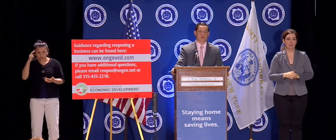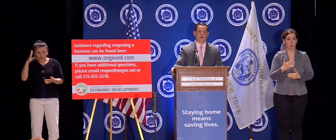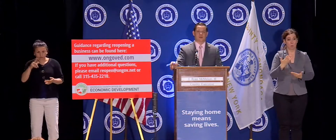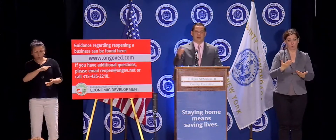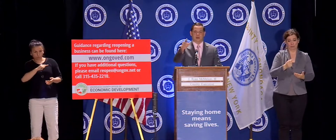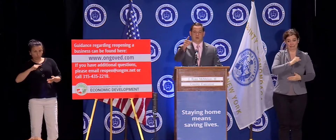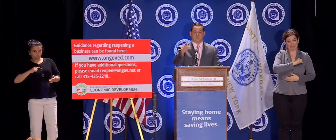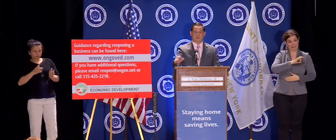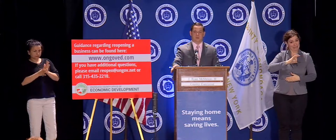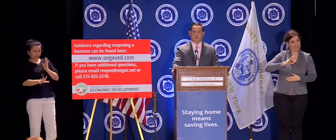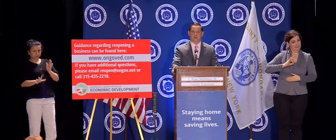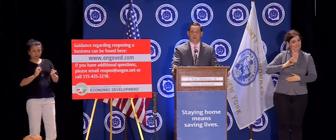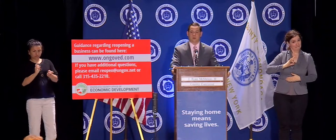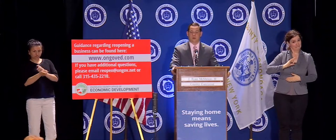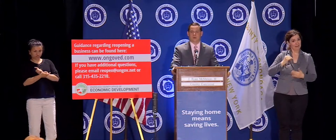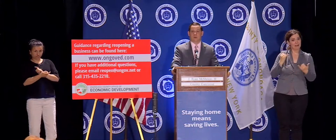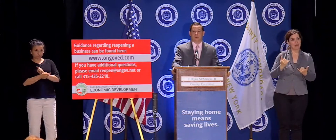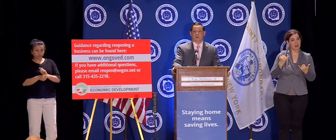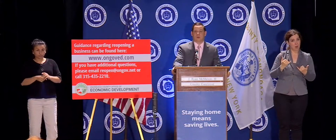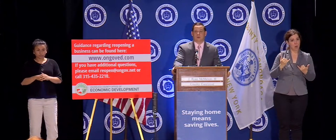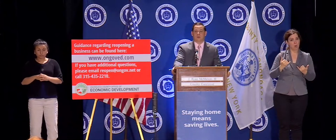twice a week. Scott, you had a question back?